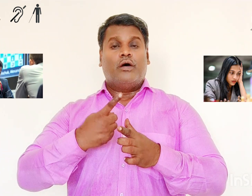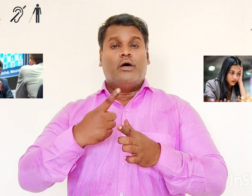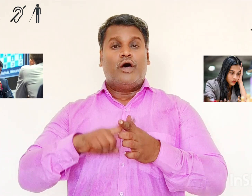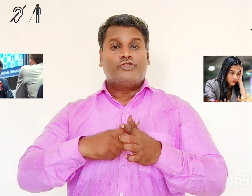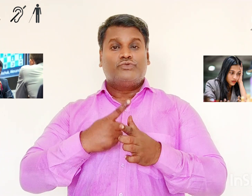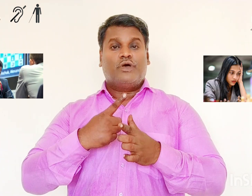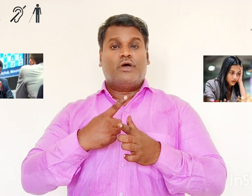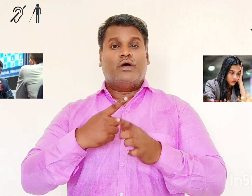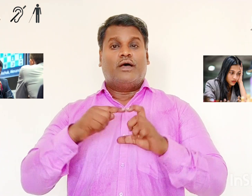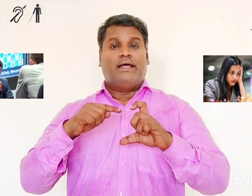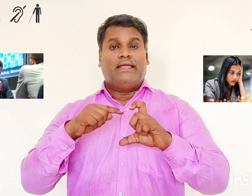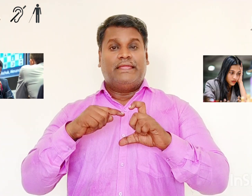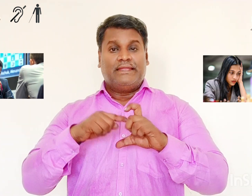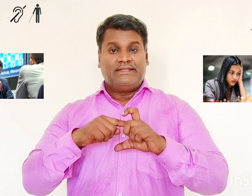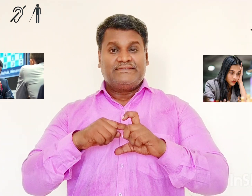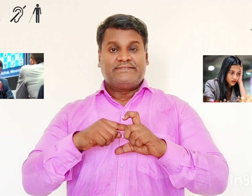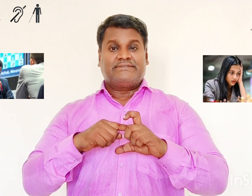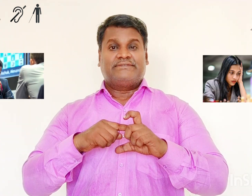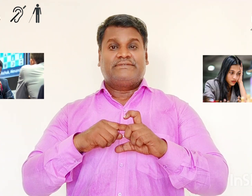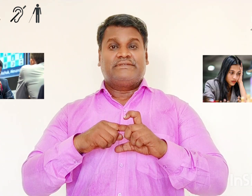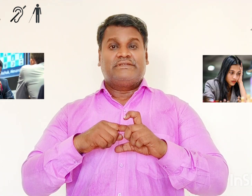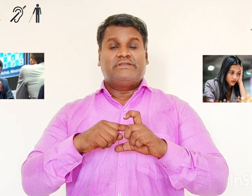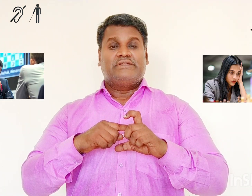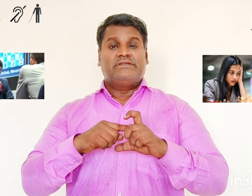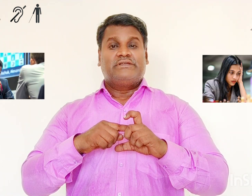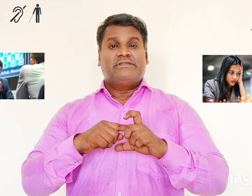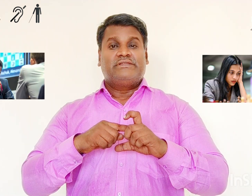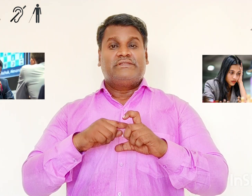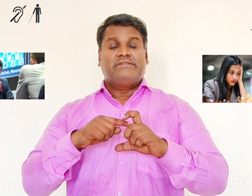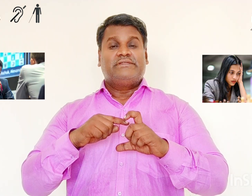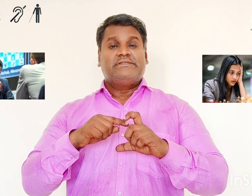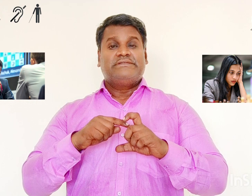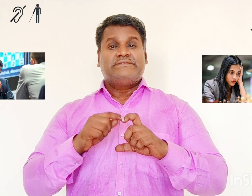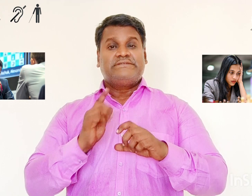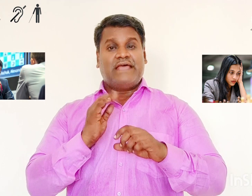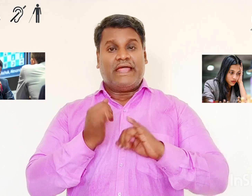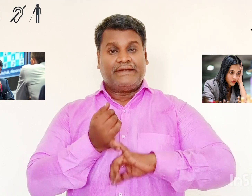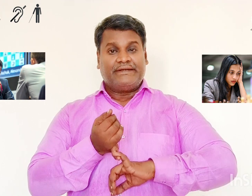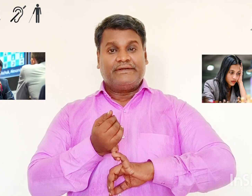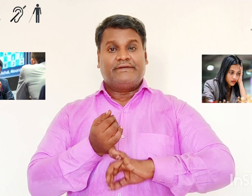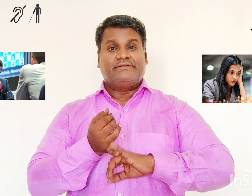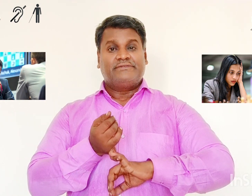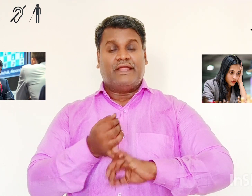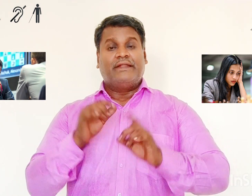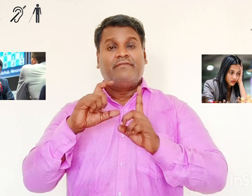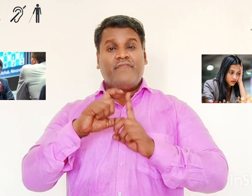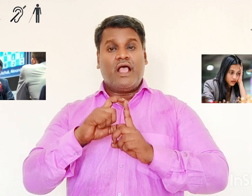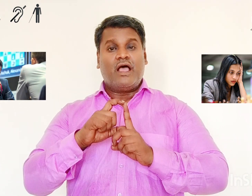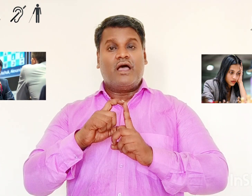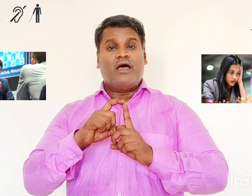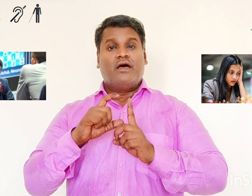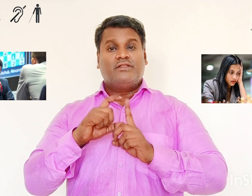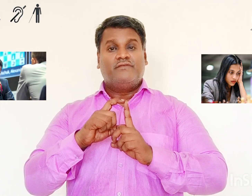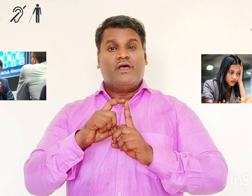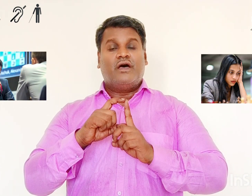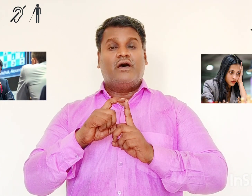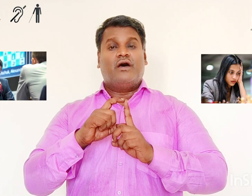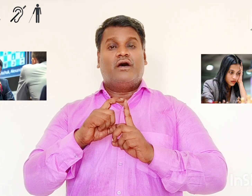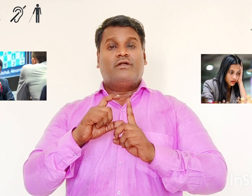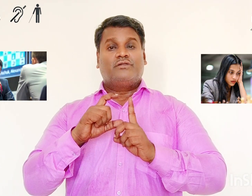World number 4 Grandmaster Arjun Erigaisi registered his 6th straight win and Divya Deshmukh claimed her victory